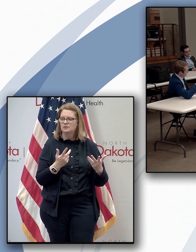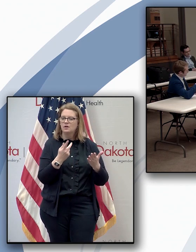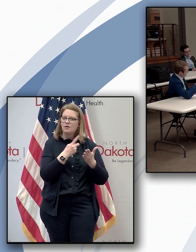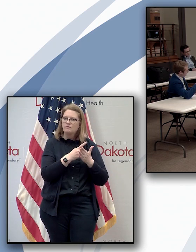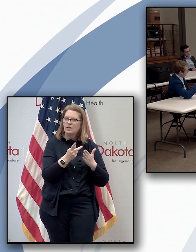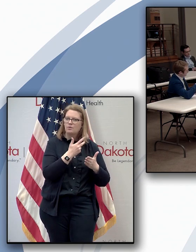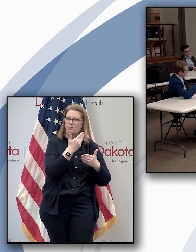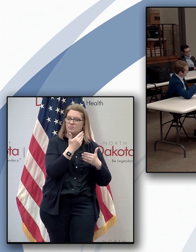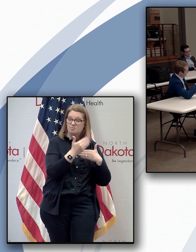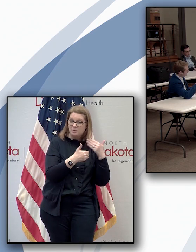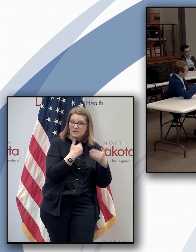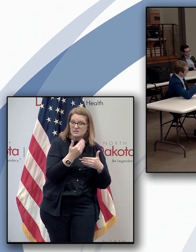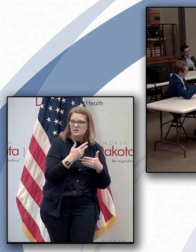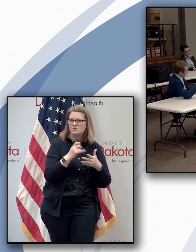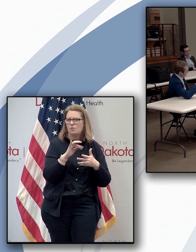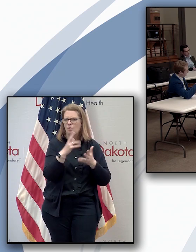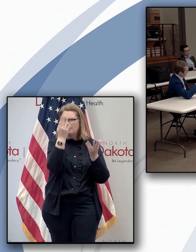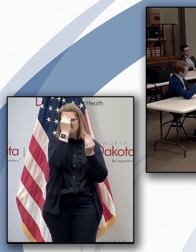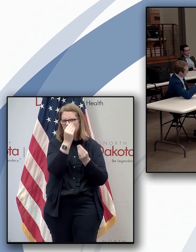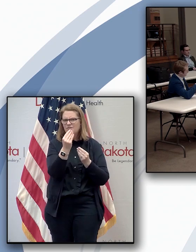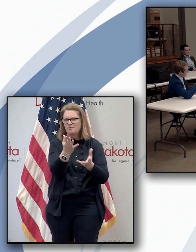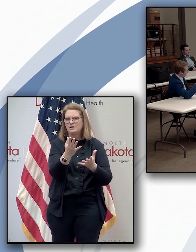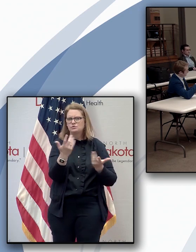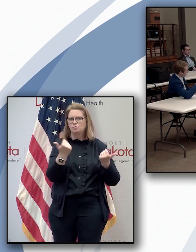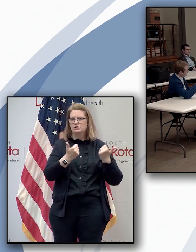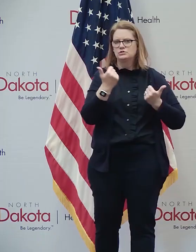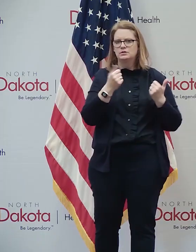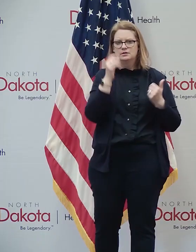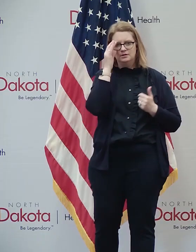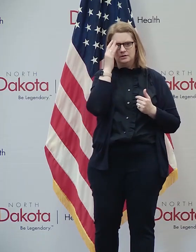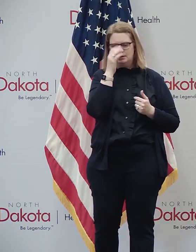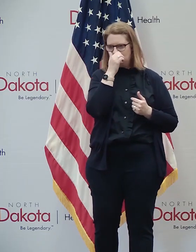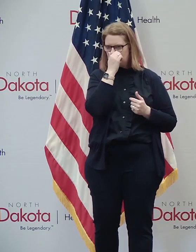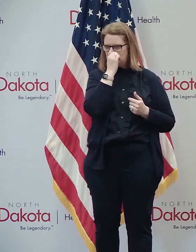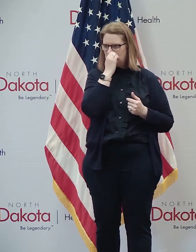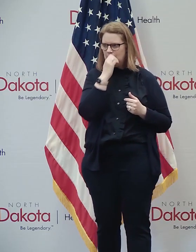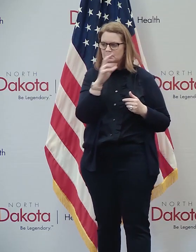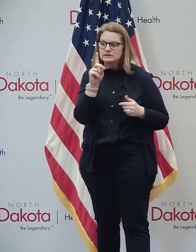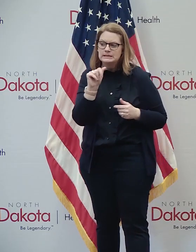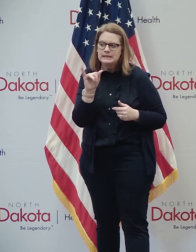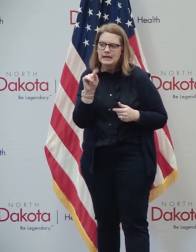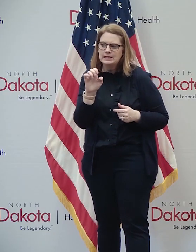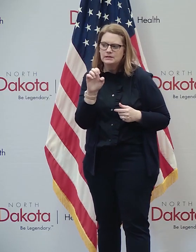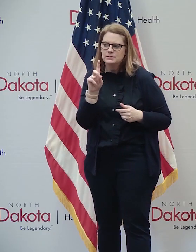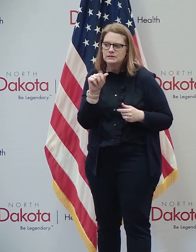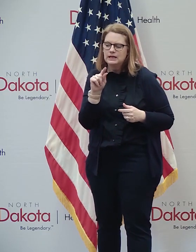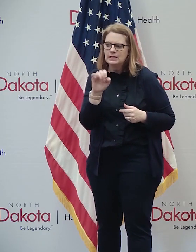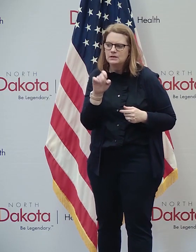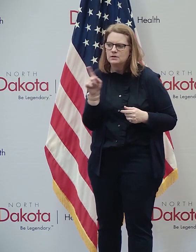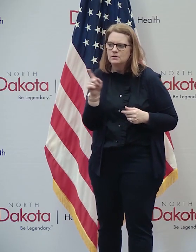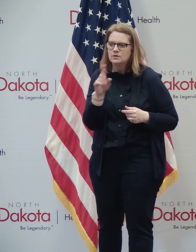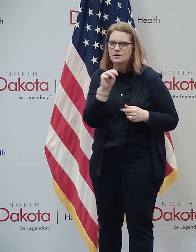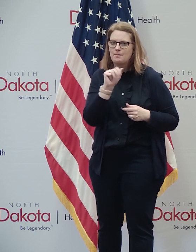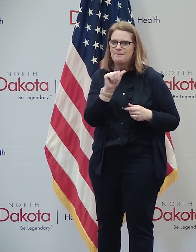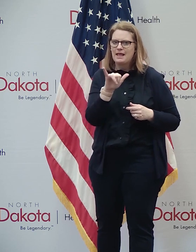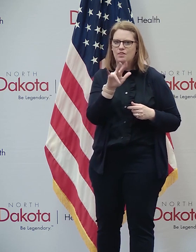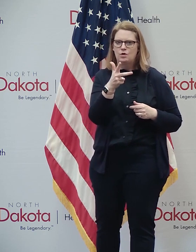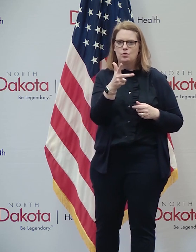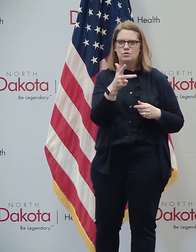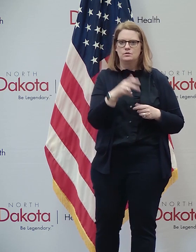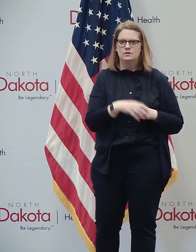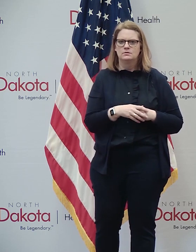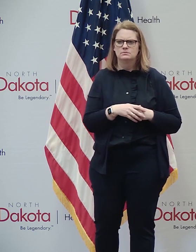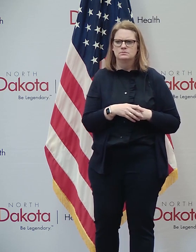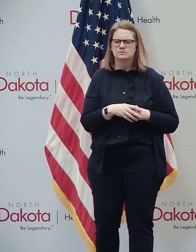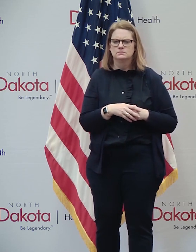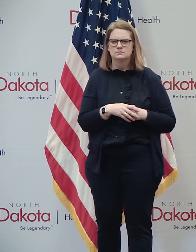Crosby Journal. On May 3rd, 95 residents and staff were tested at a nursing home in Crosby. But according to staff, as of